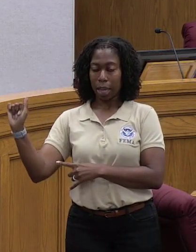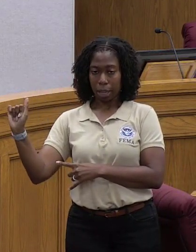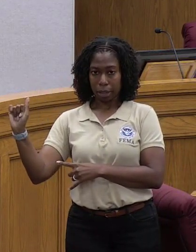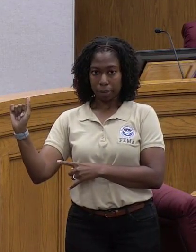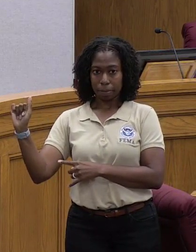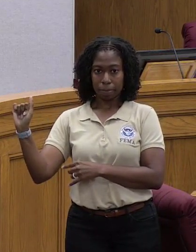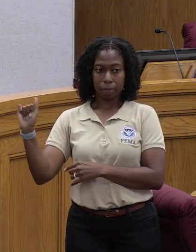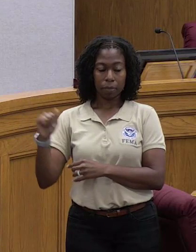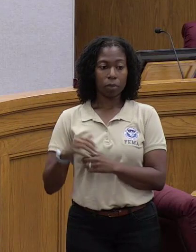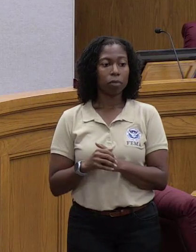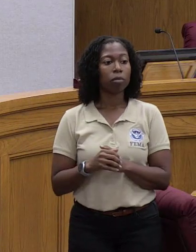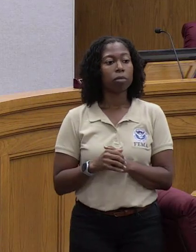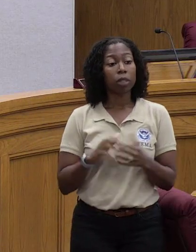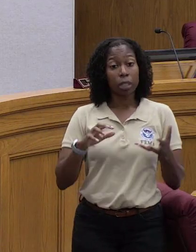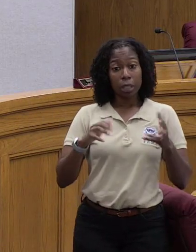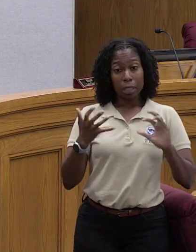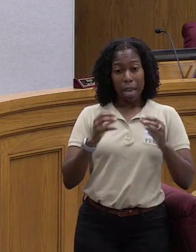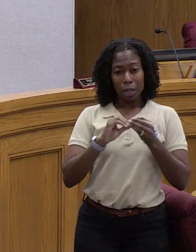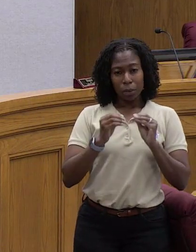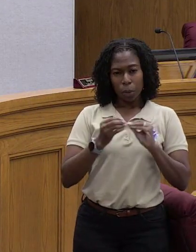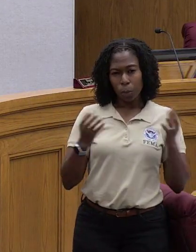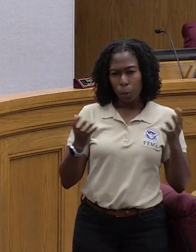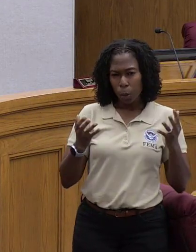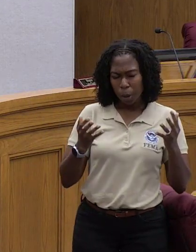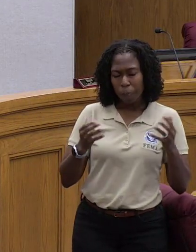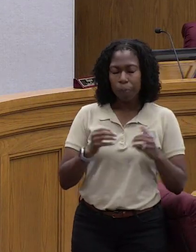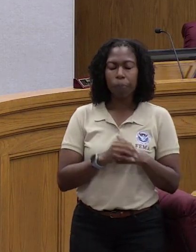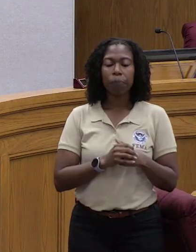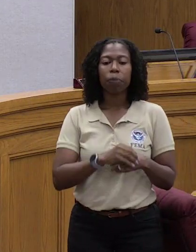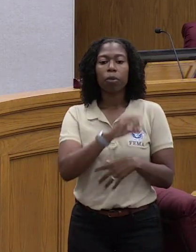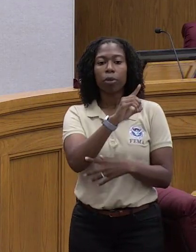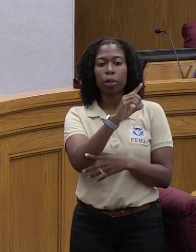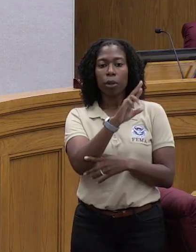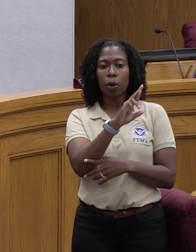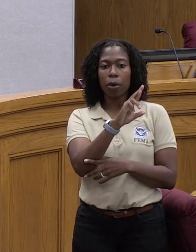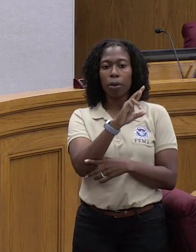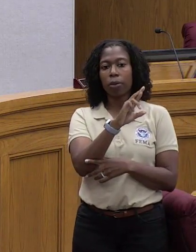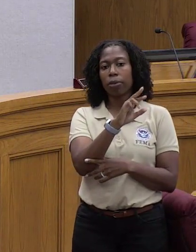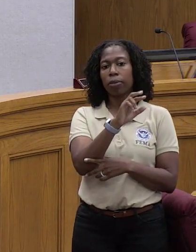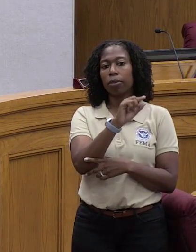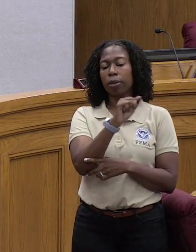DR-4559-LA. Again, the disaster number for this incident is